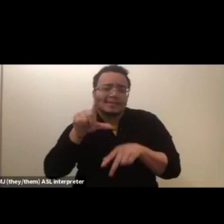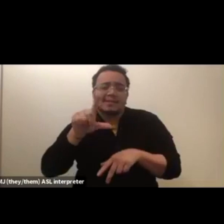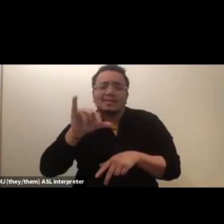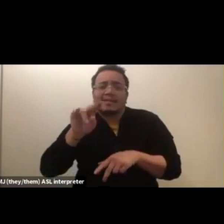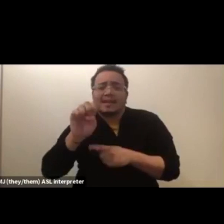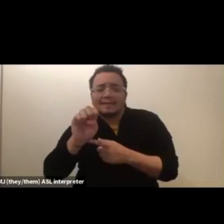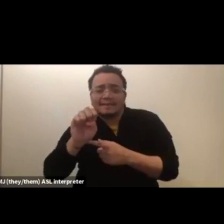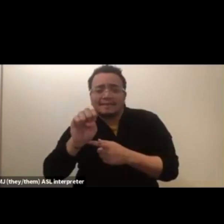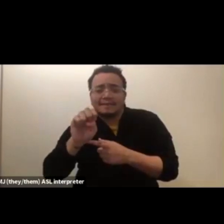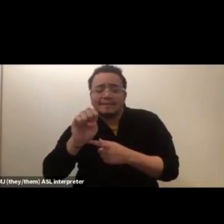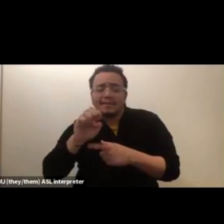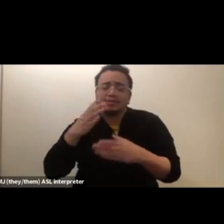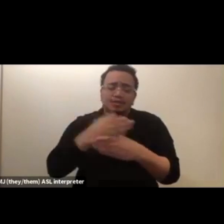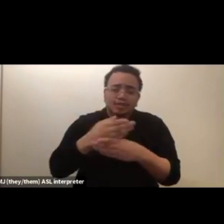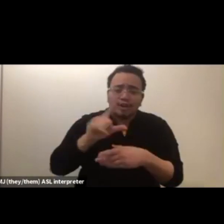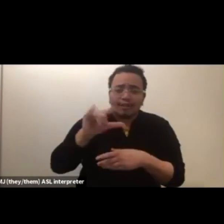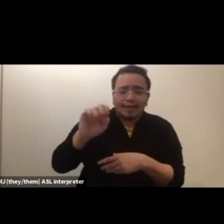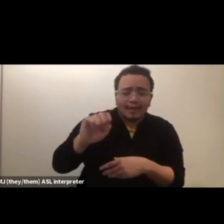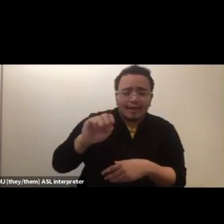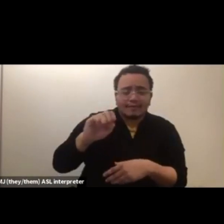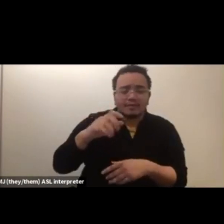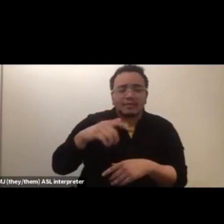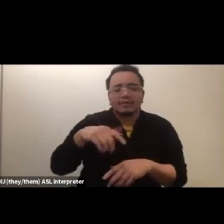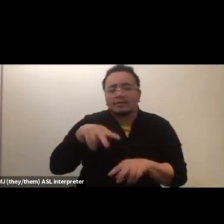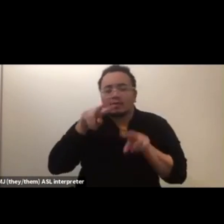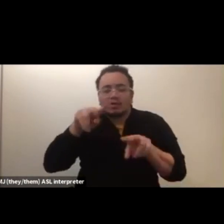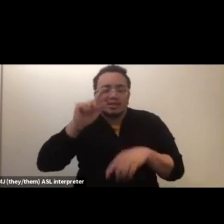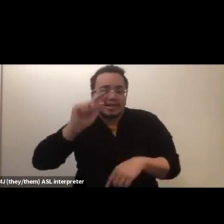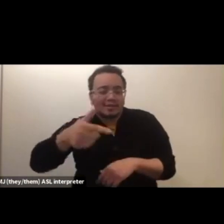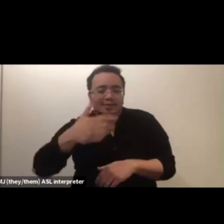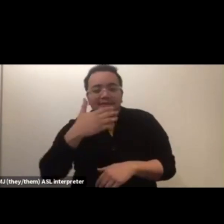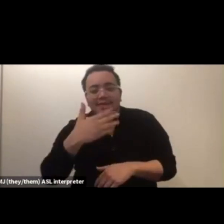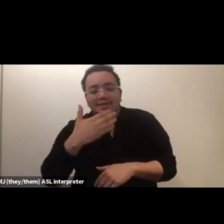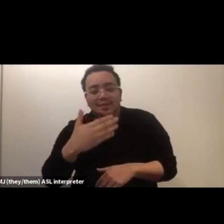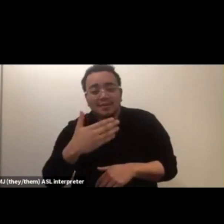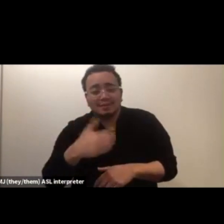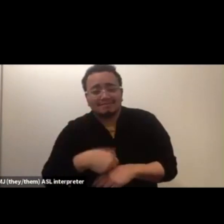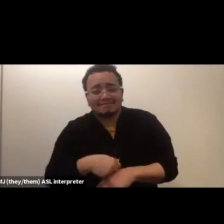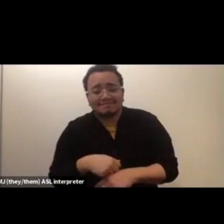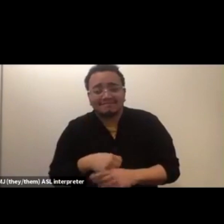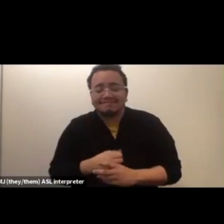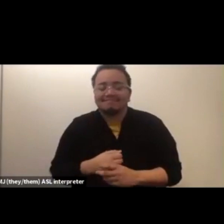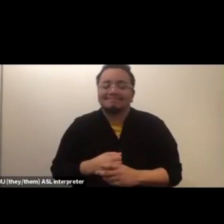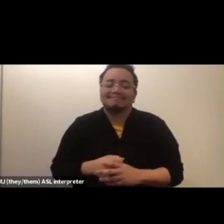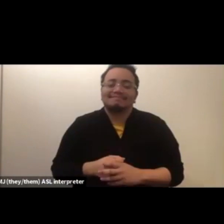and who shared this live. I just want to say thank you.